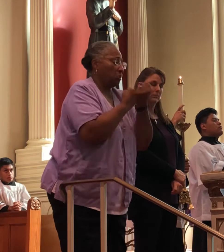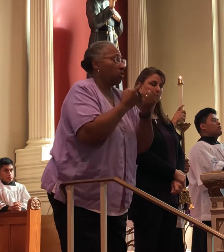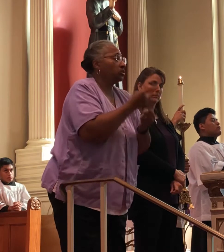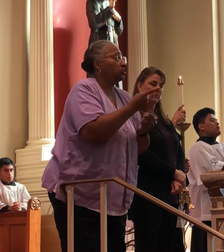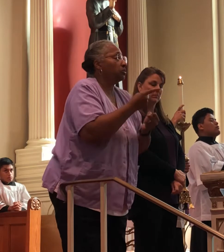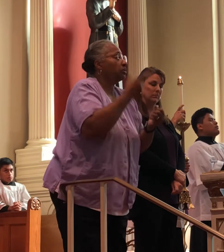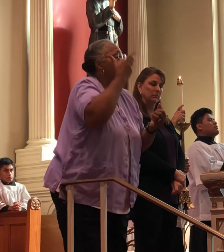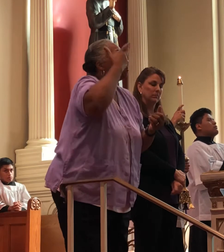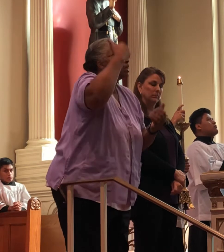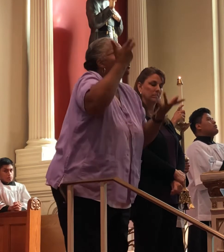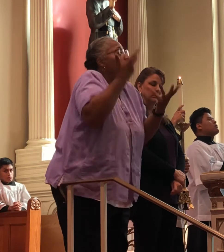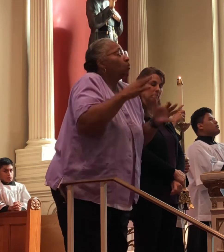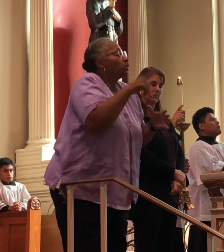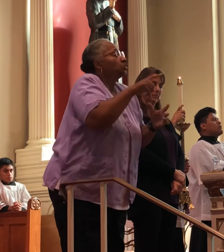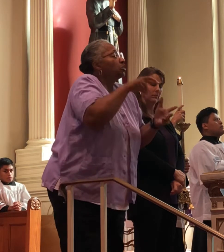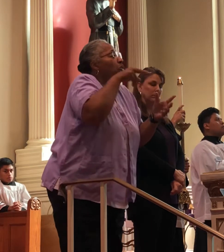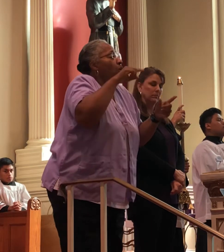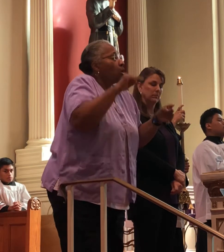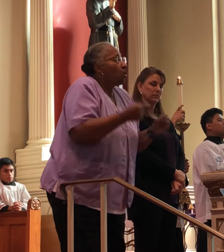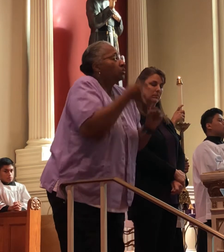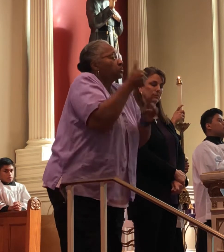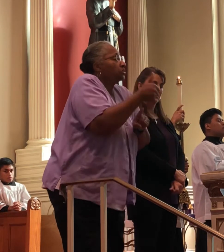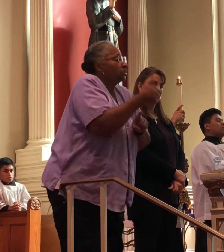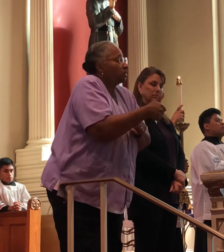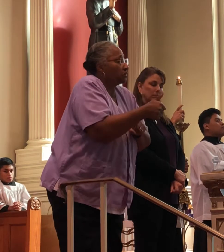foot against a stone."